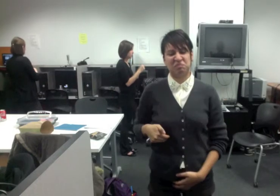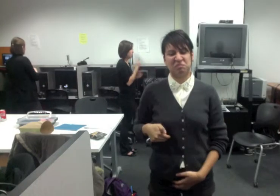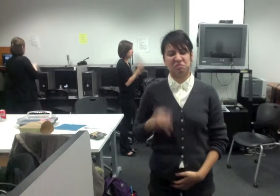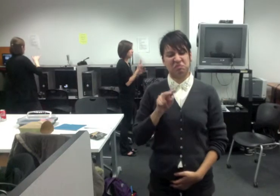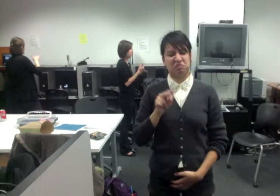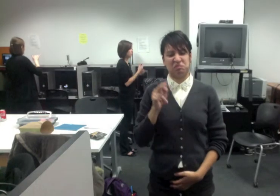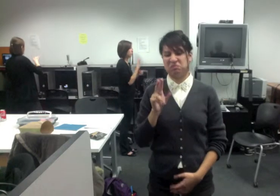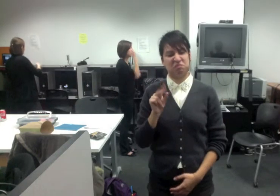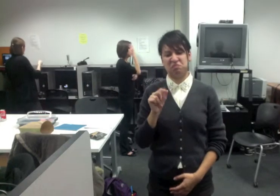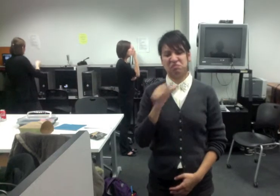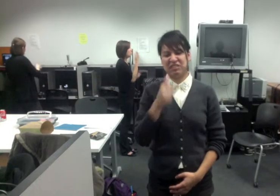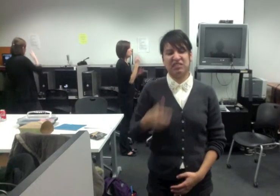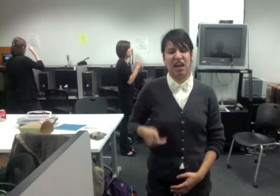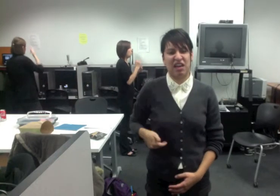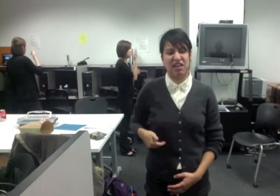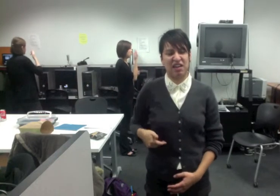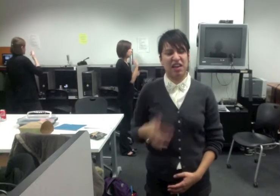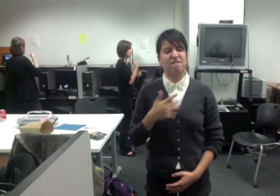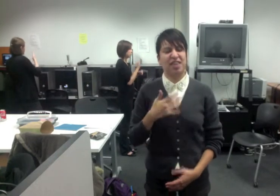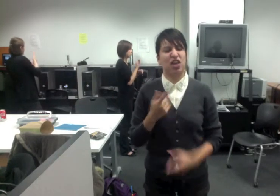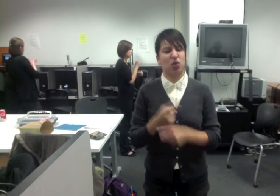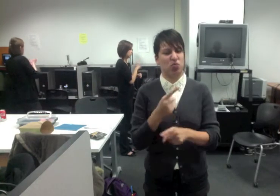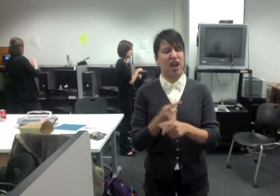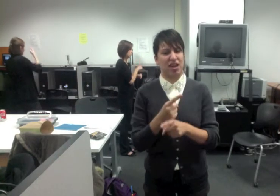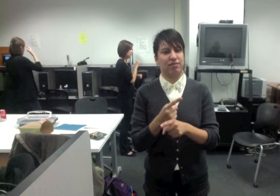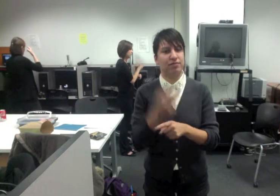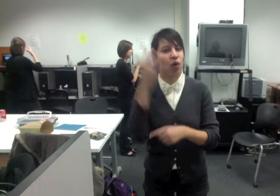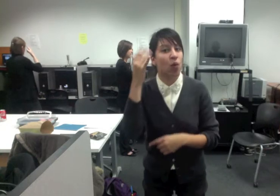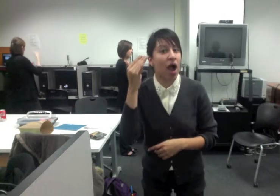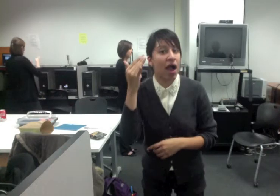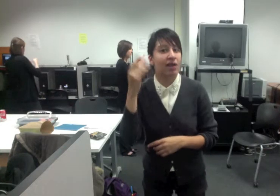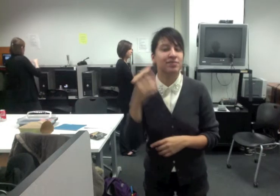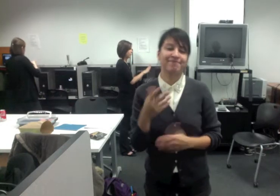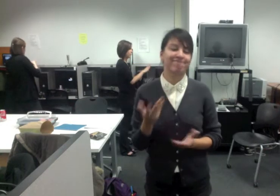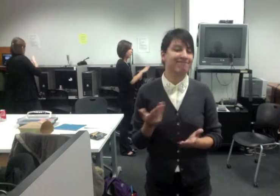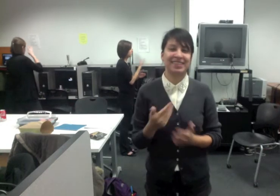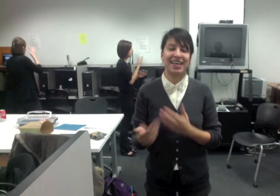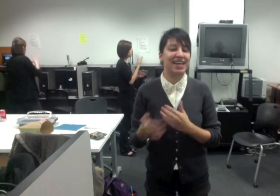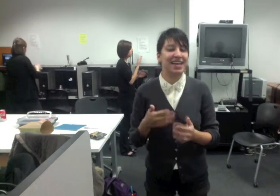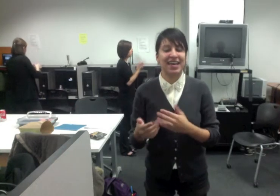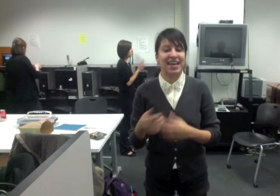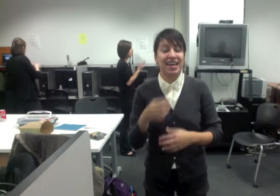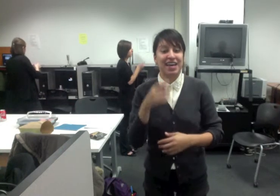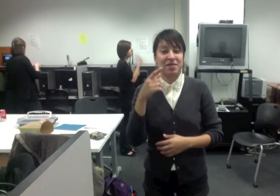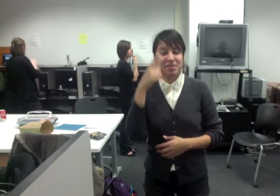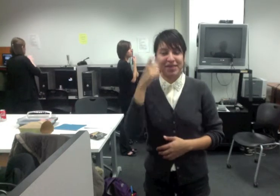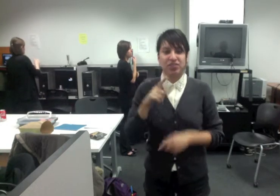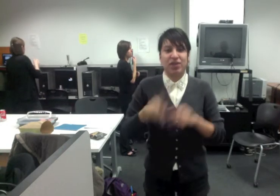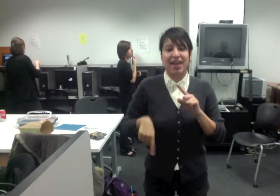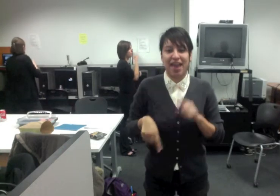decision-making doesn't control language. And the best we can muster up is, I don't know, it just doesn't feel right. Or sometimes you say you're leading with your heart, or you're leading with